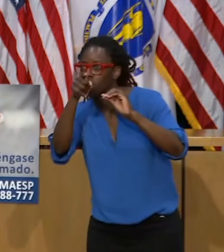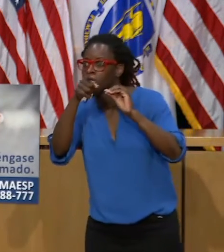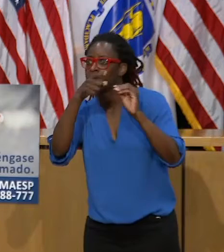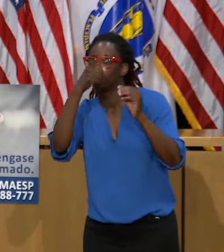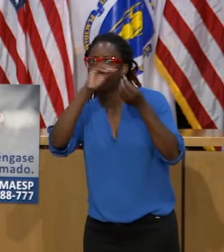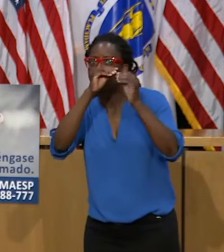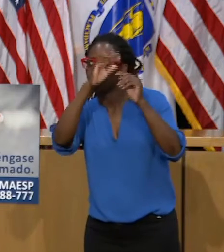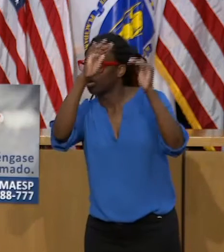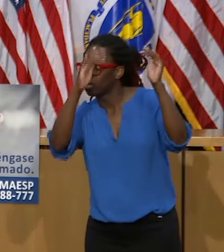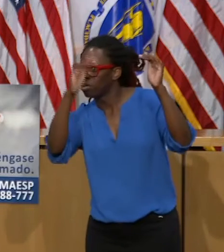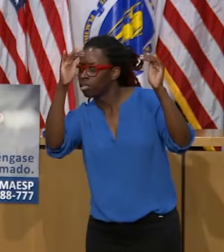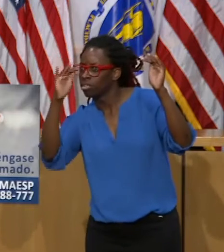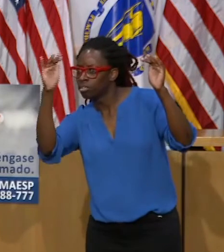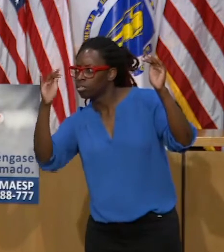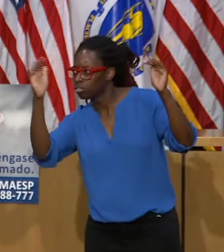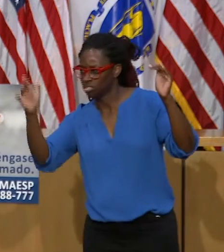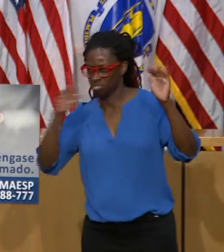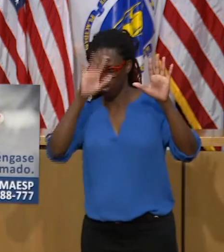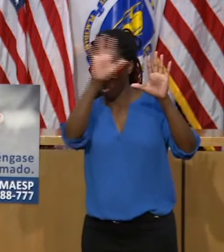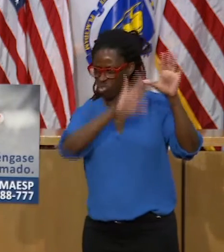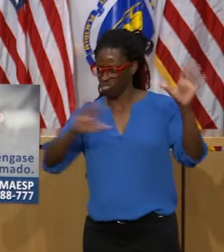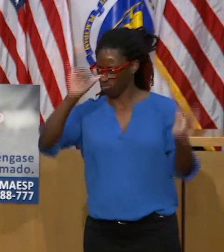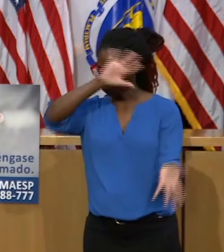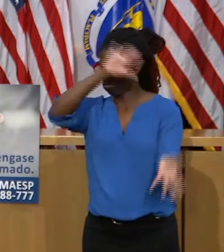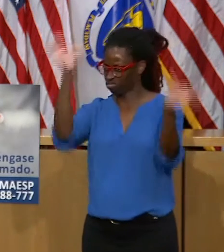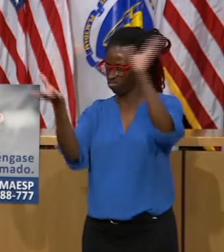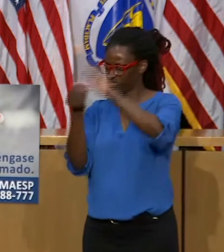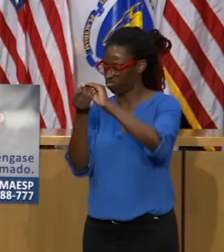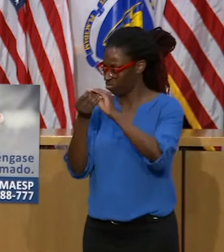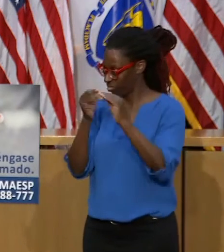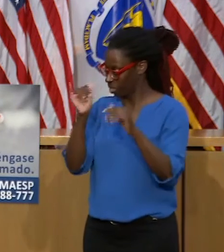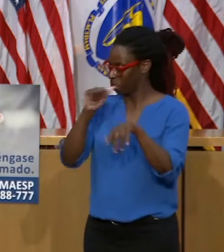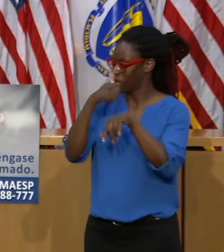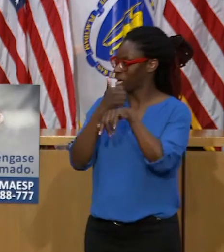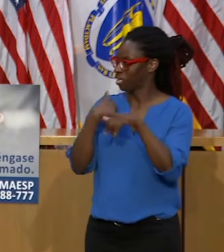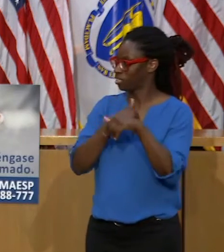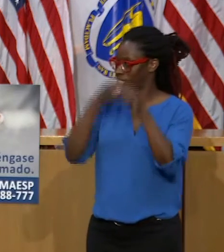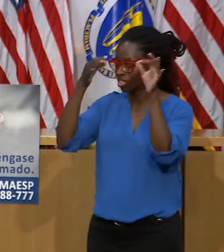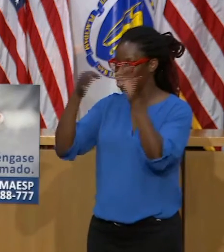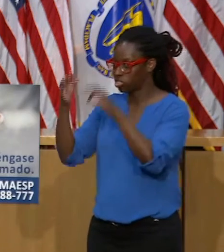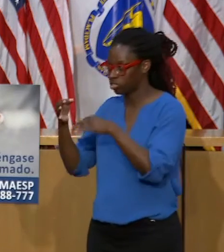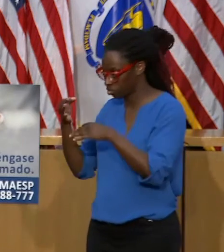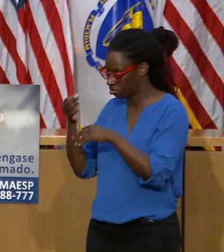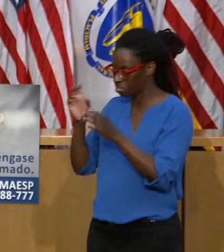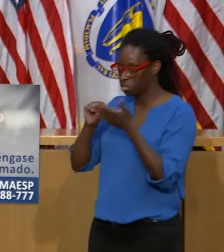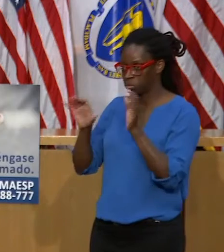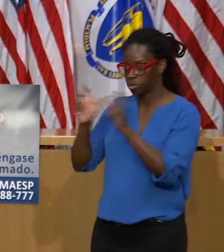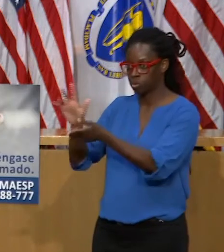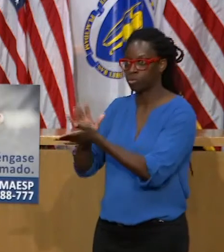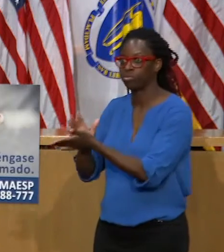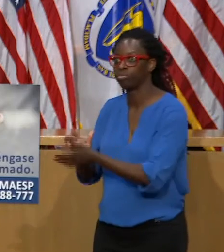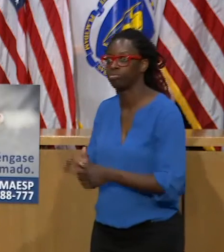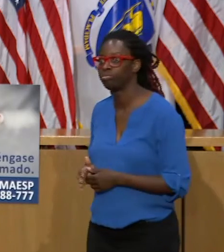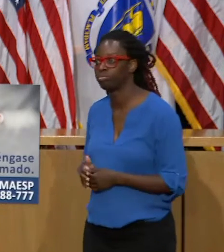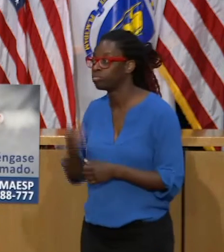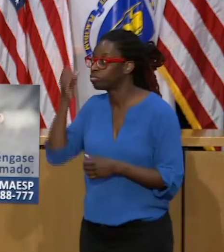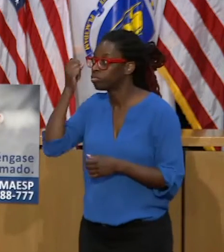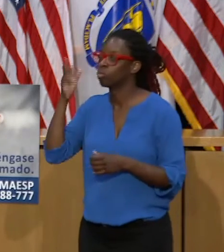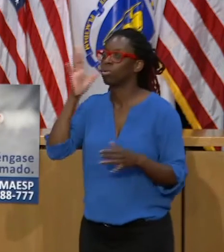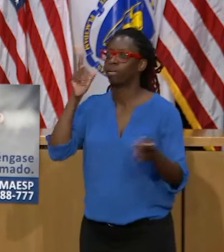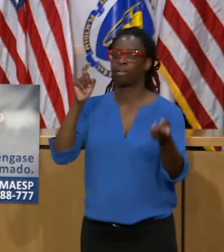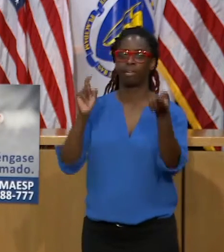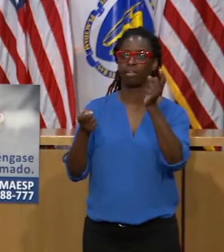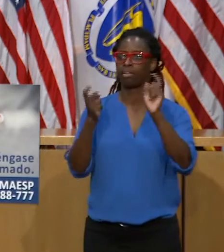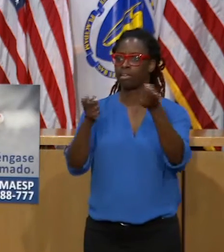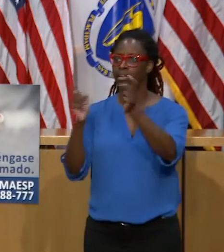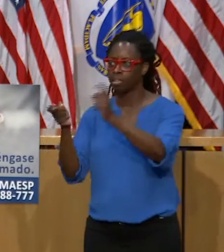specific details around the metrics and how we will be adjusting between the different models, if the need comes to that, will be forthcoming in additional guidance.